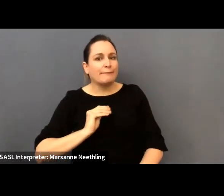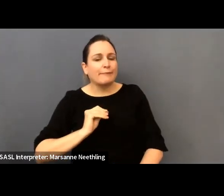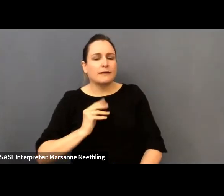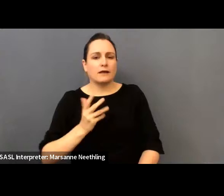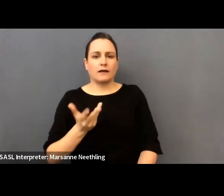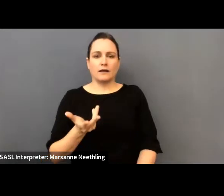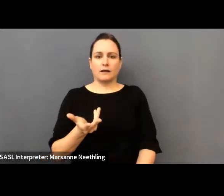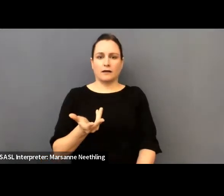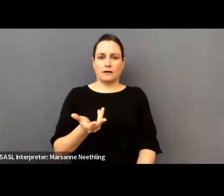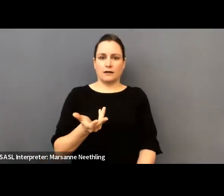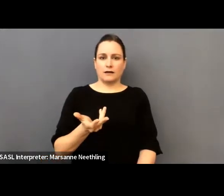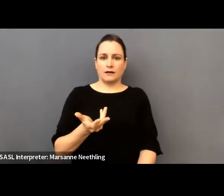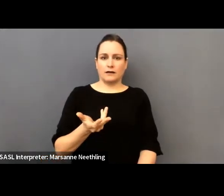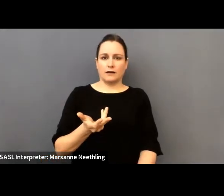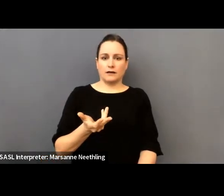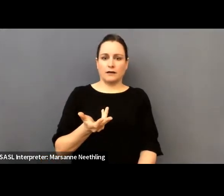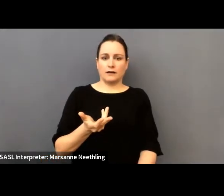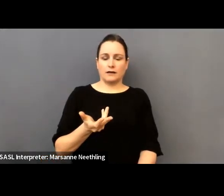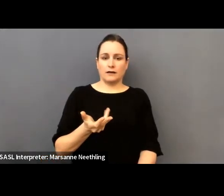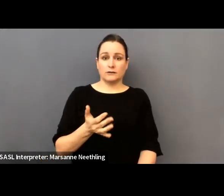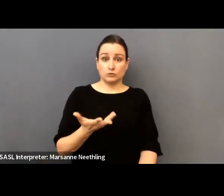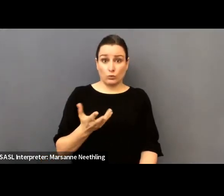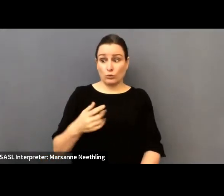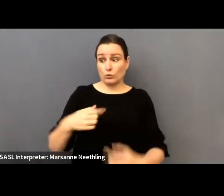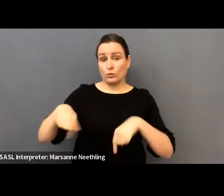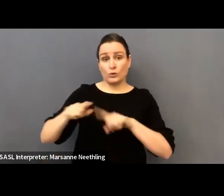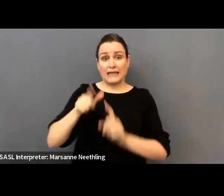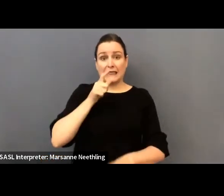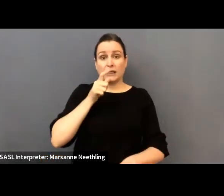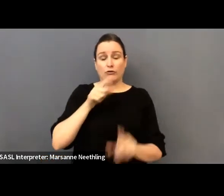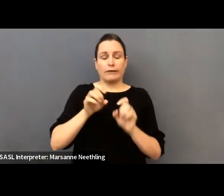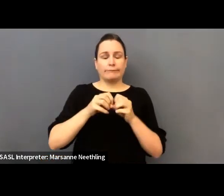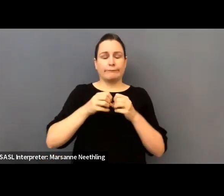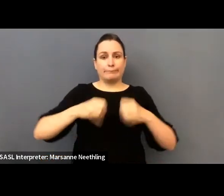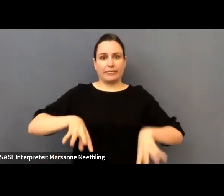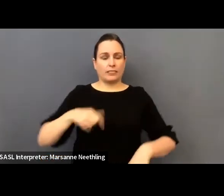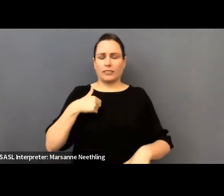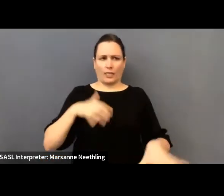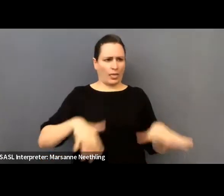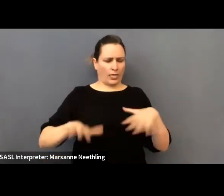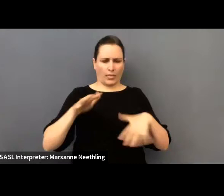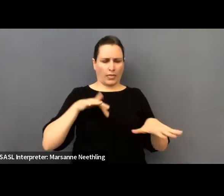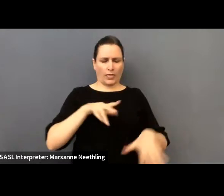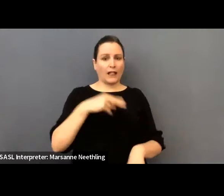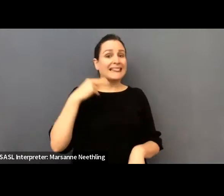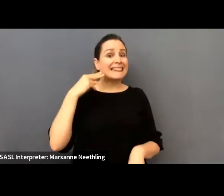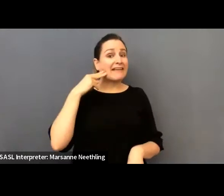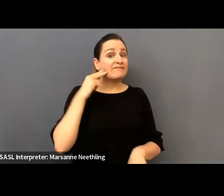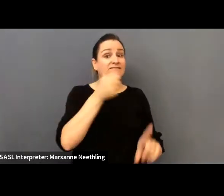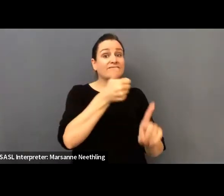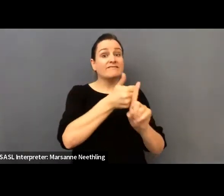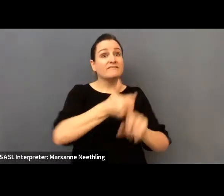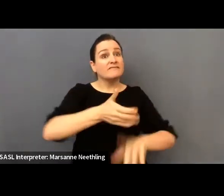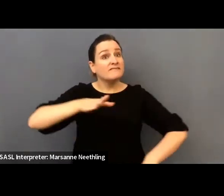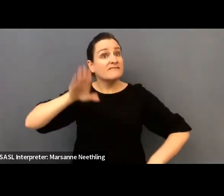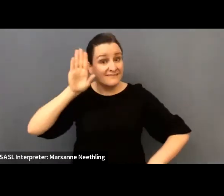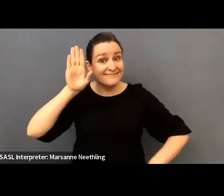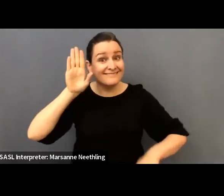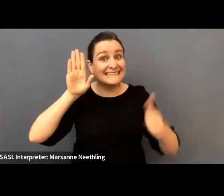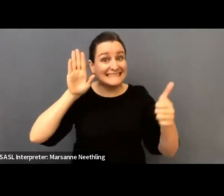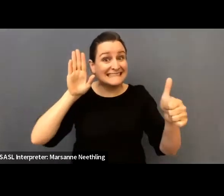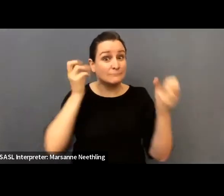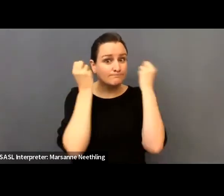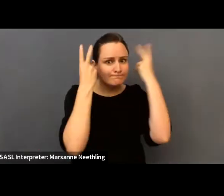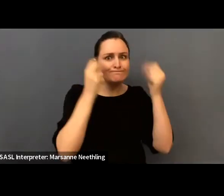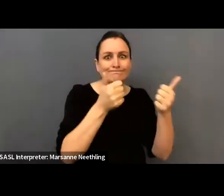that you don't get all the information from or what the deaf person is saying from